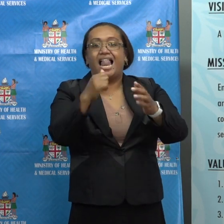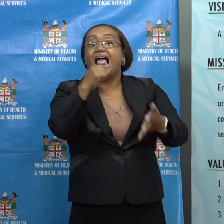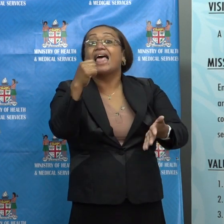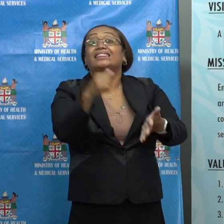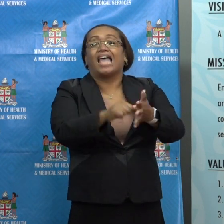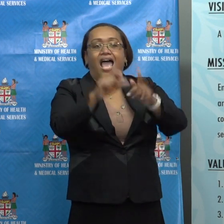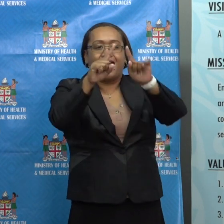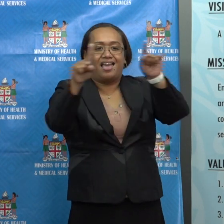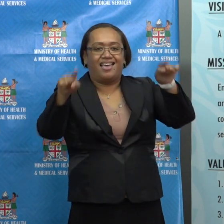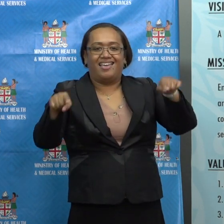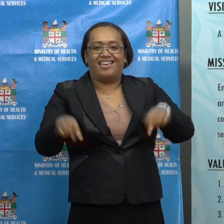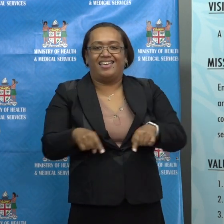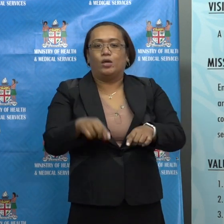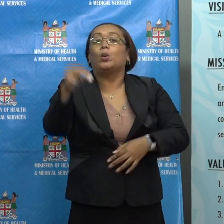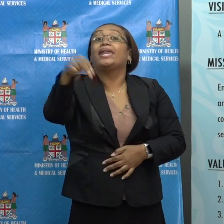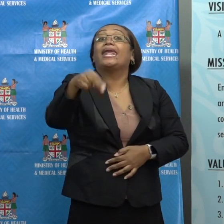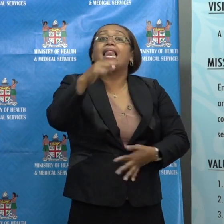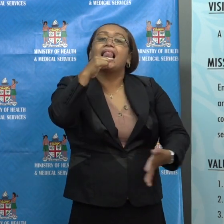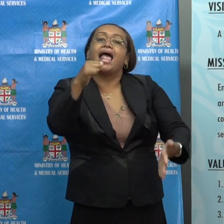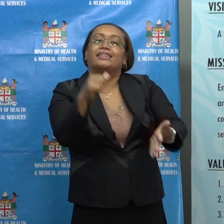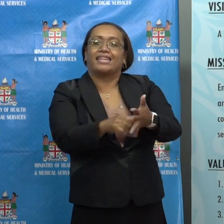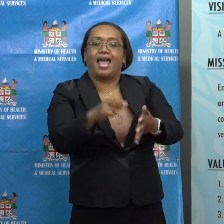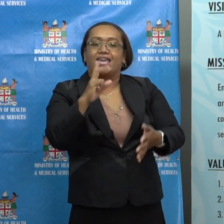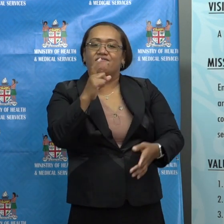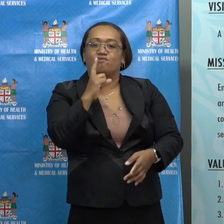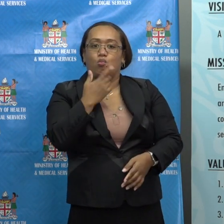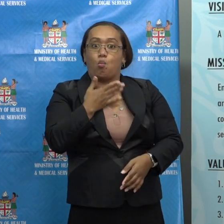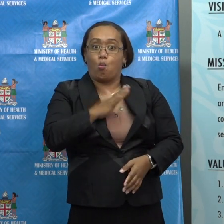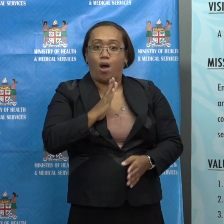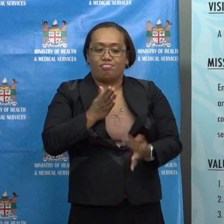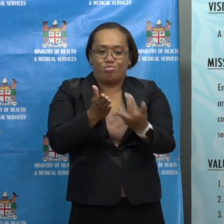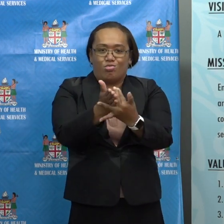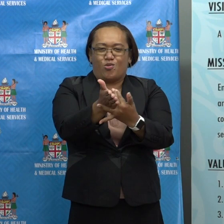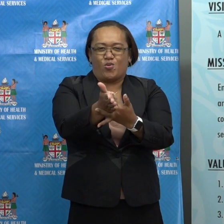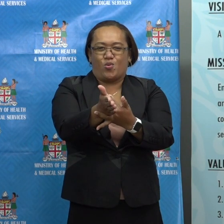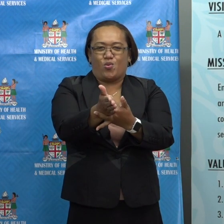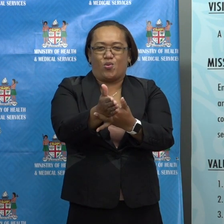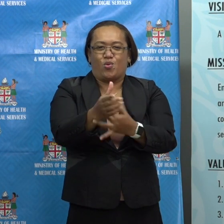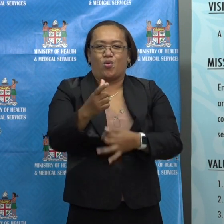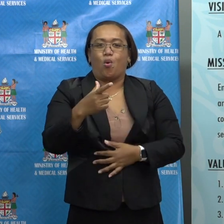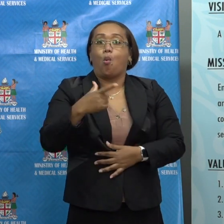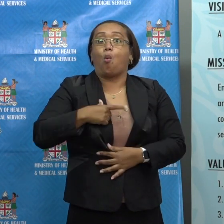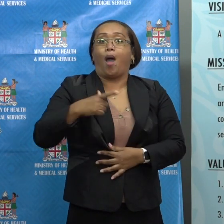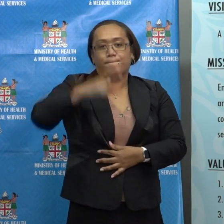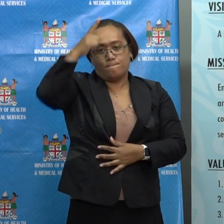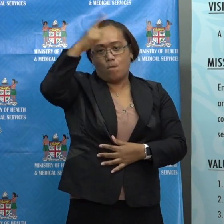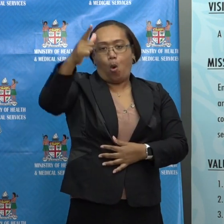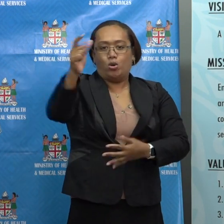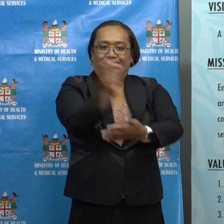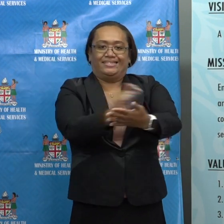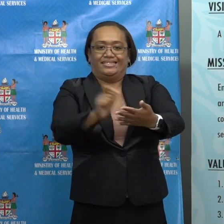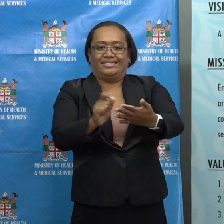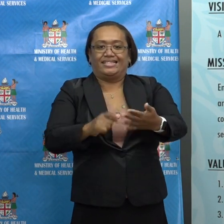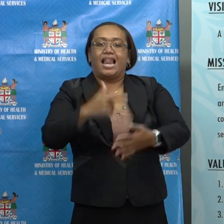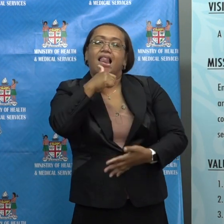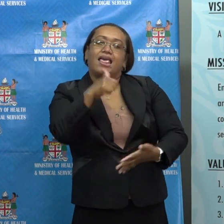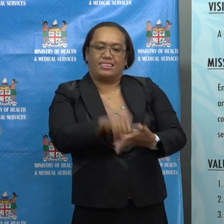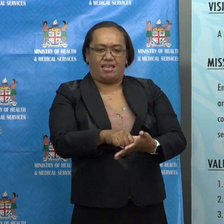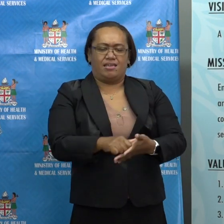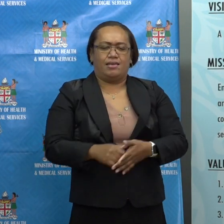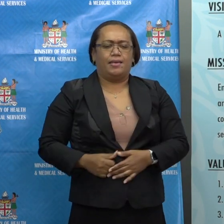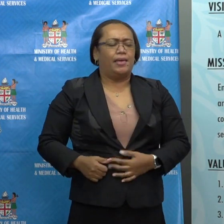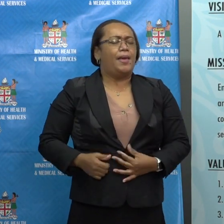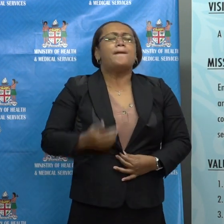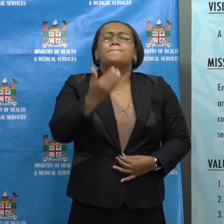to pass through the checkpoints, as was the case during the previous lockdown. Employers should also try and make arrangements for